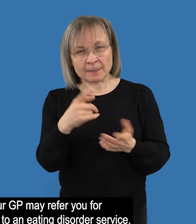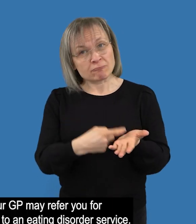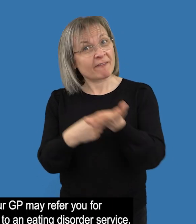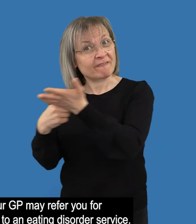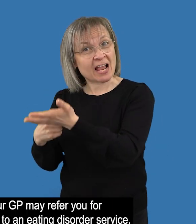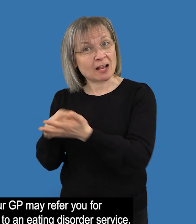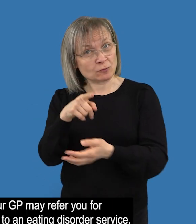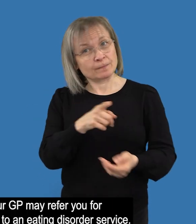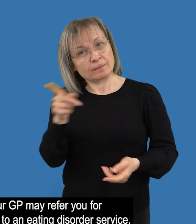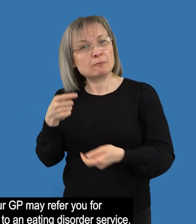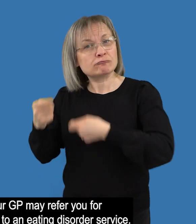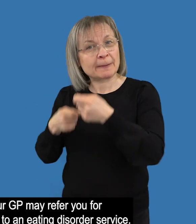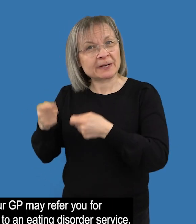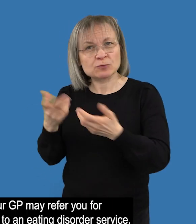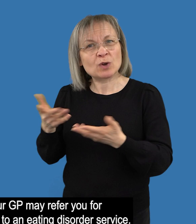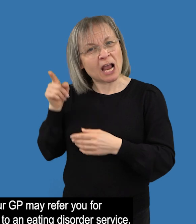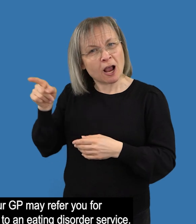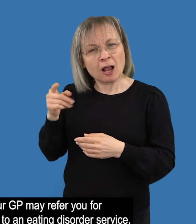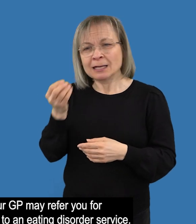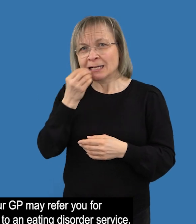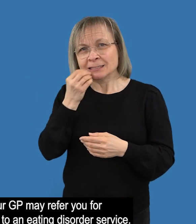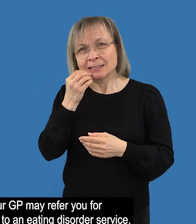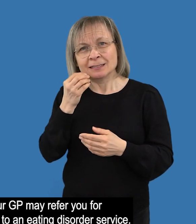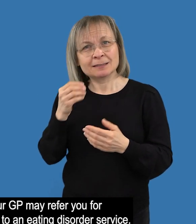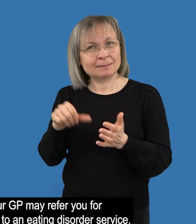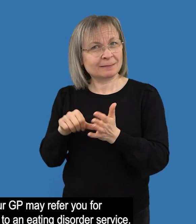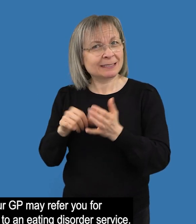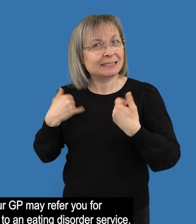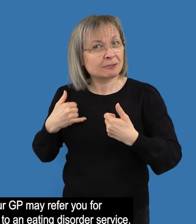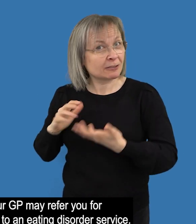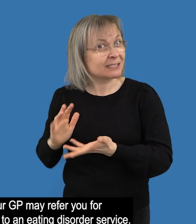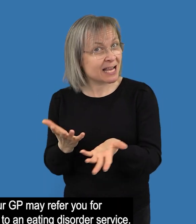Your GP may refer you for treatment to an eating disorder service.